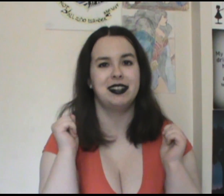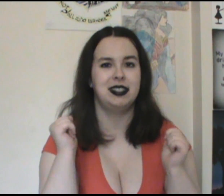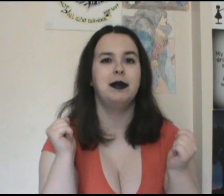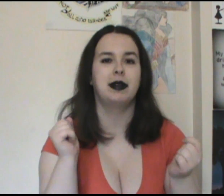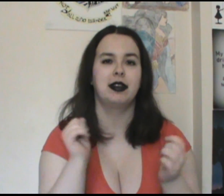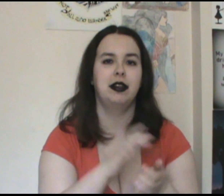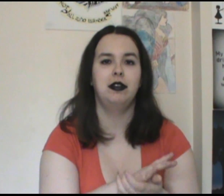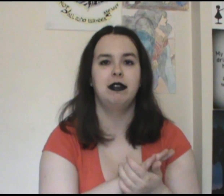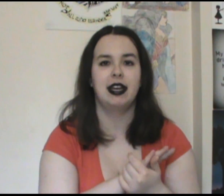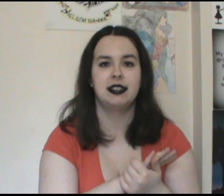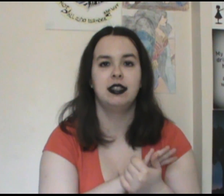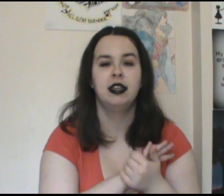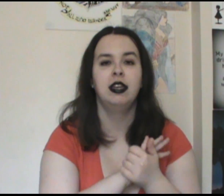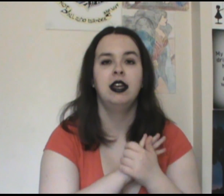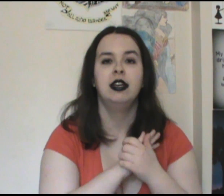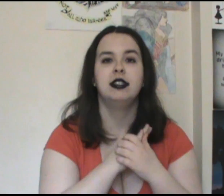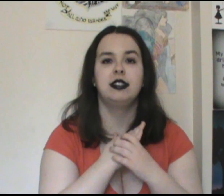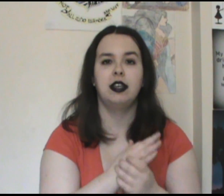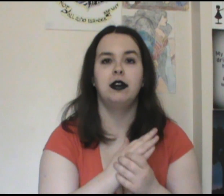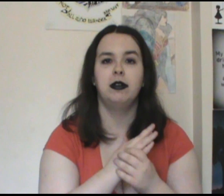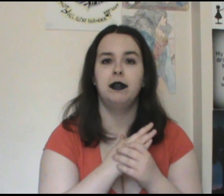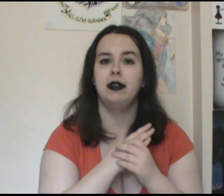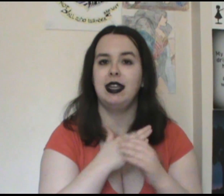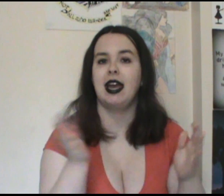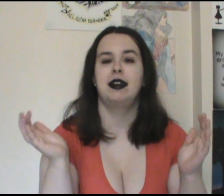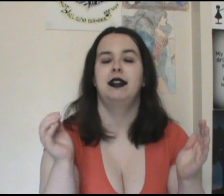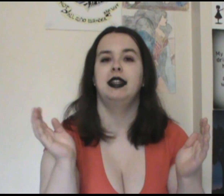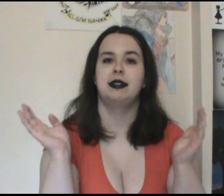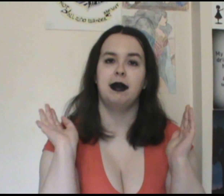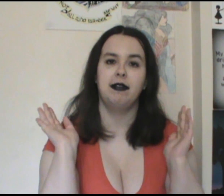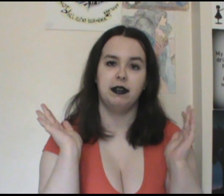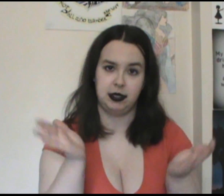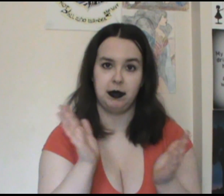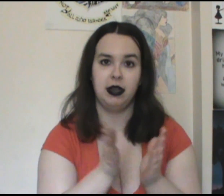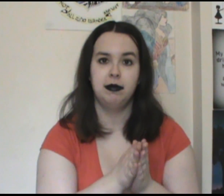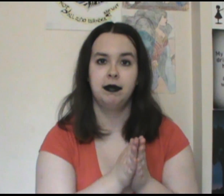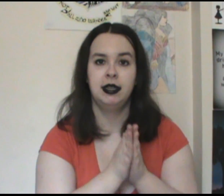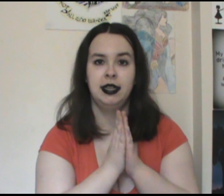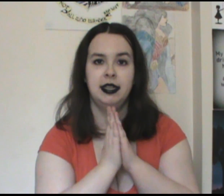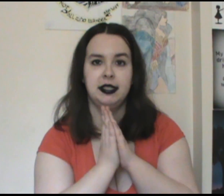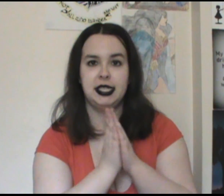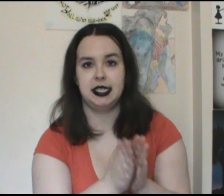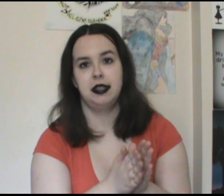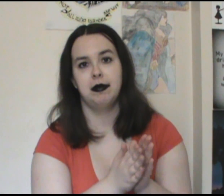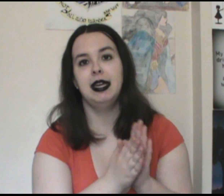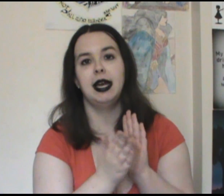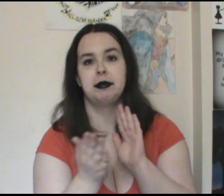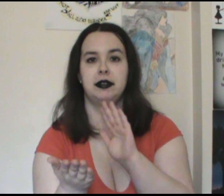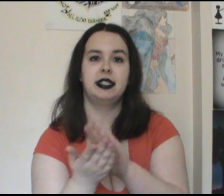see what they're going to do next. So yeah, that's my review of Supergirl, Season 3, Episode